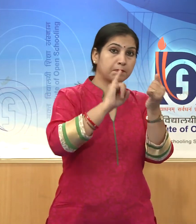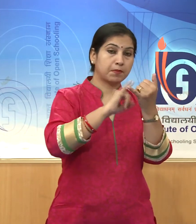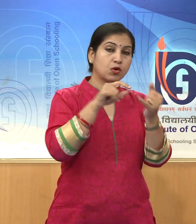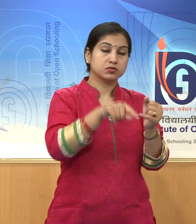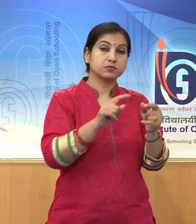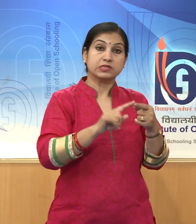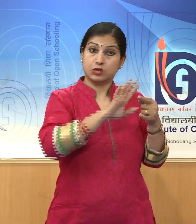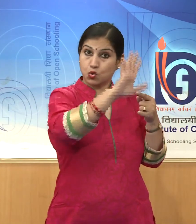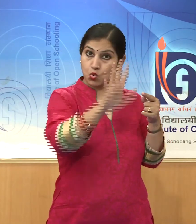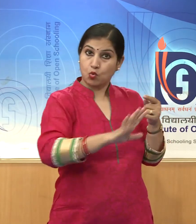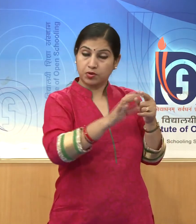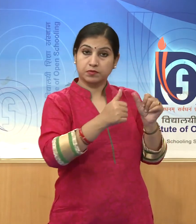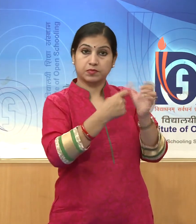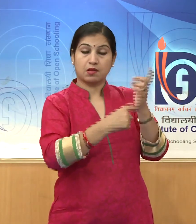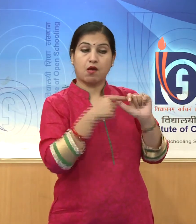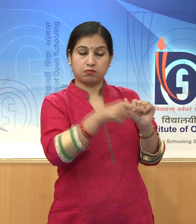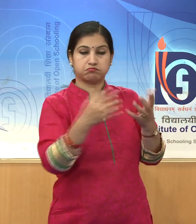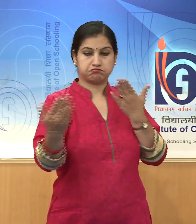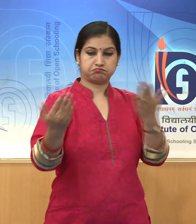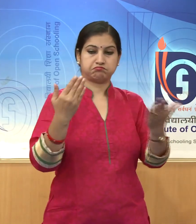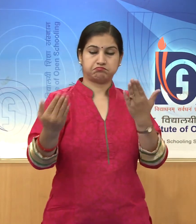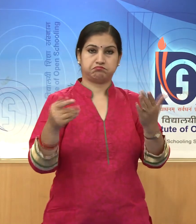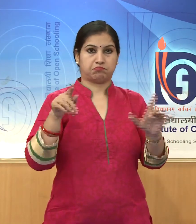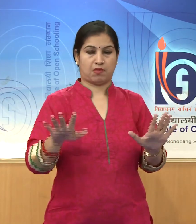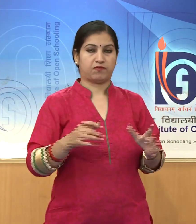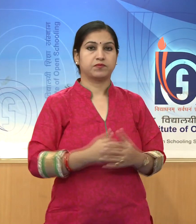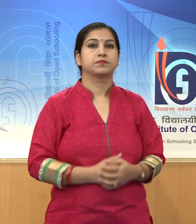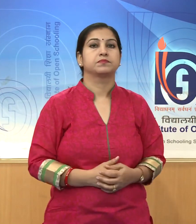art critic for his work.